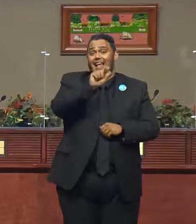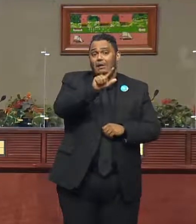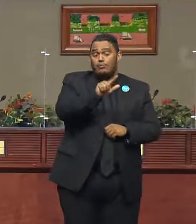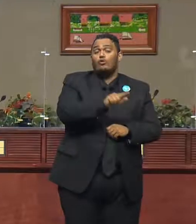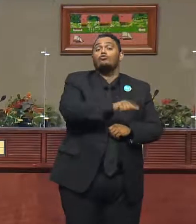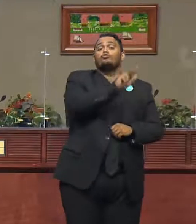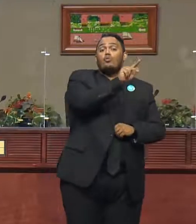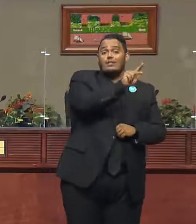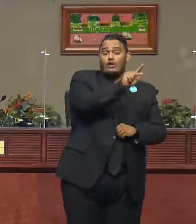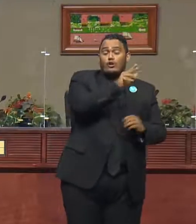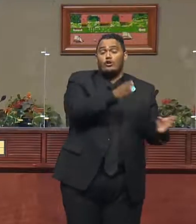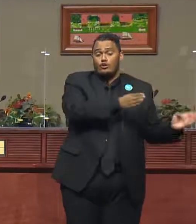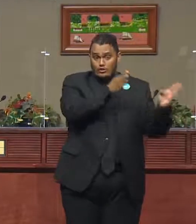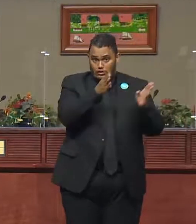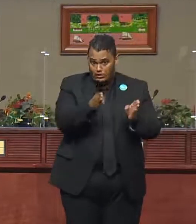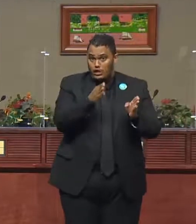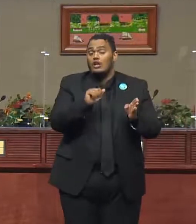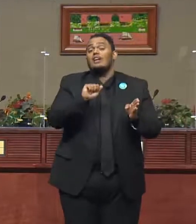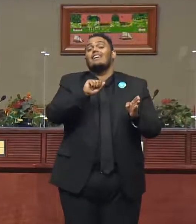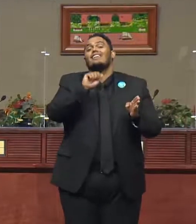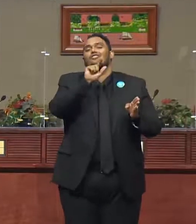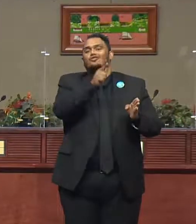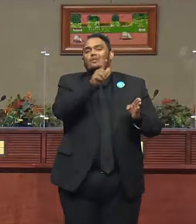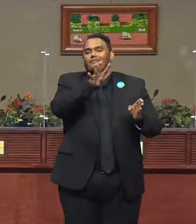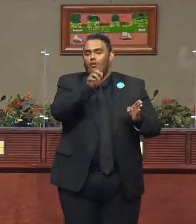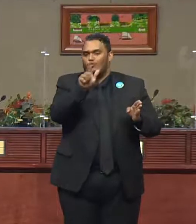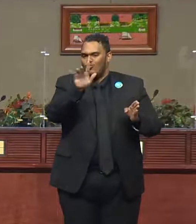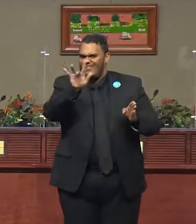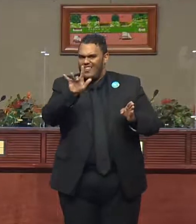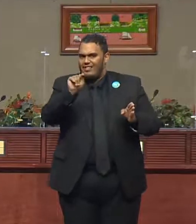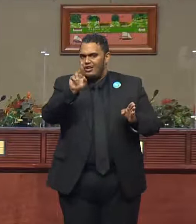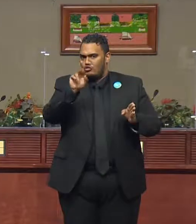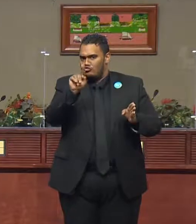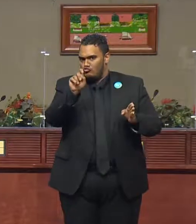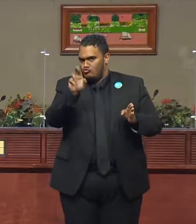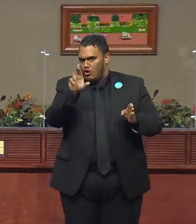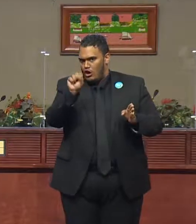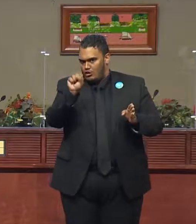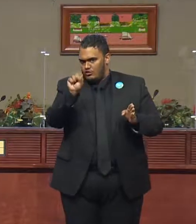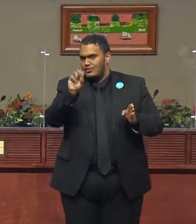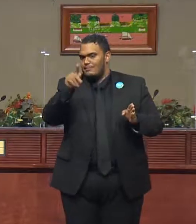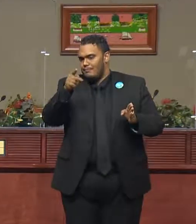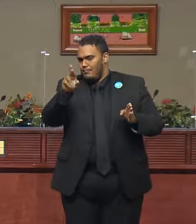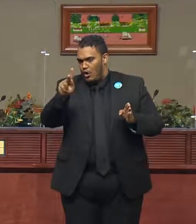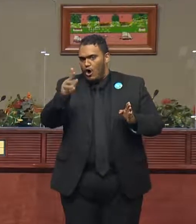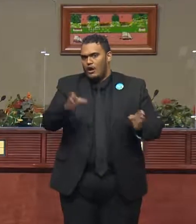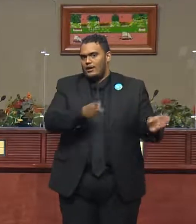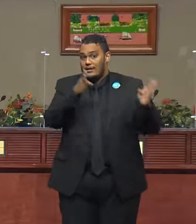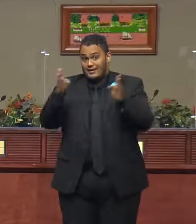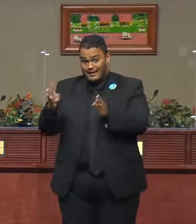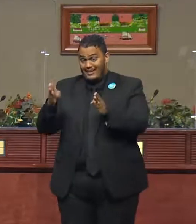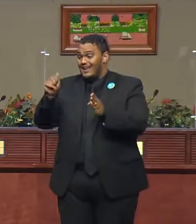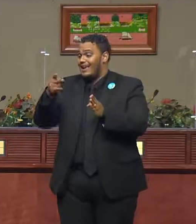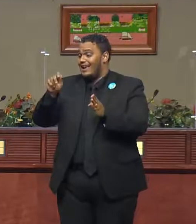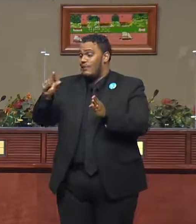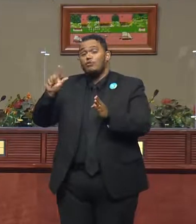25th, Trotters Park. April 27th, Camping World Stadium. May 1st, Festival Park. May 2nd,